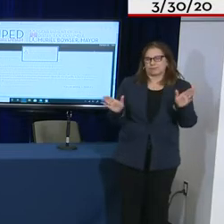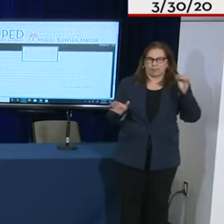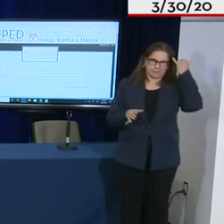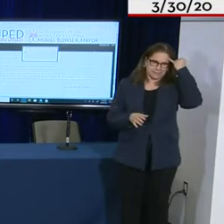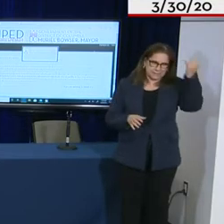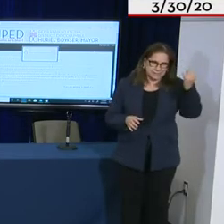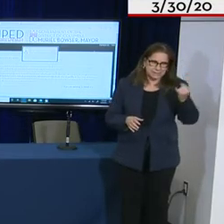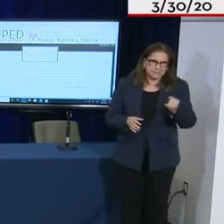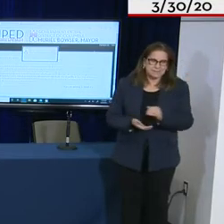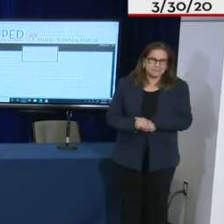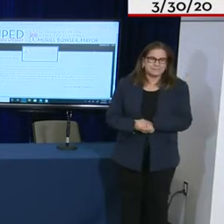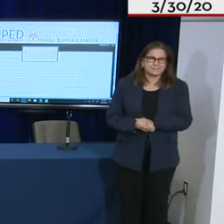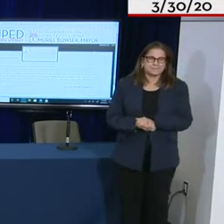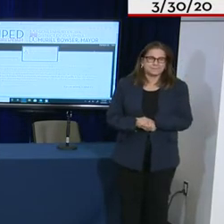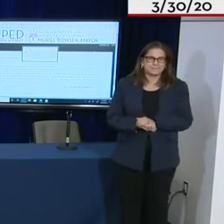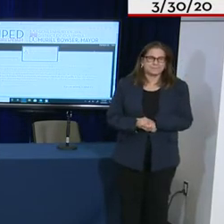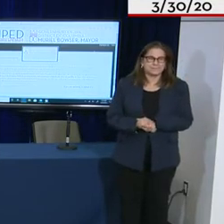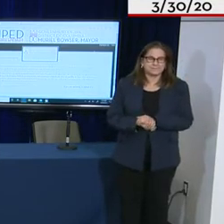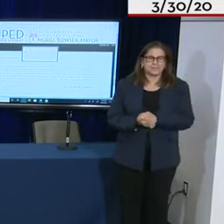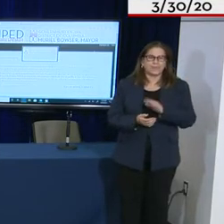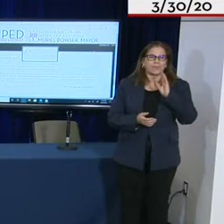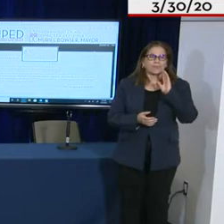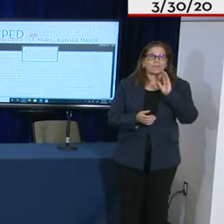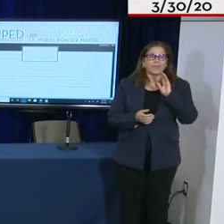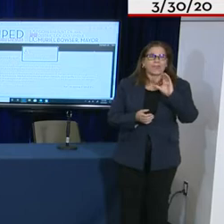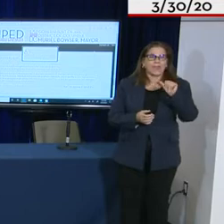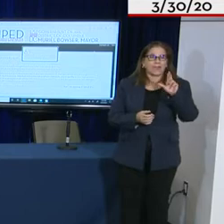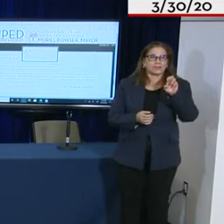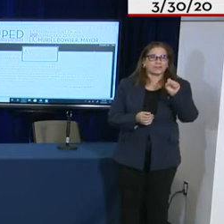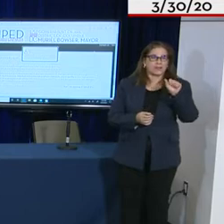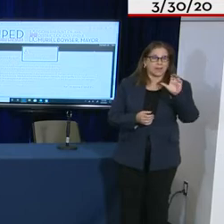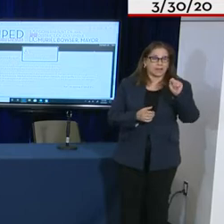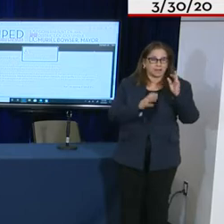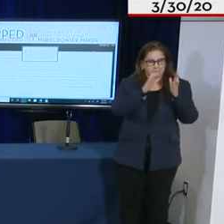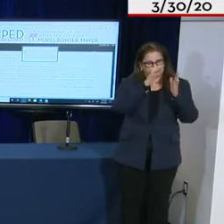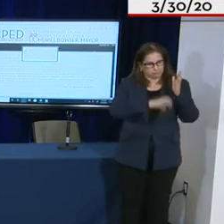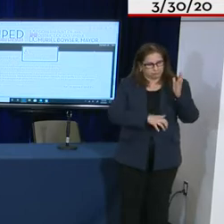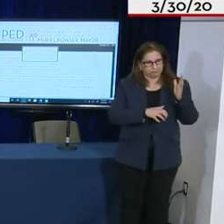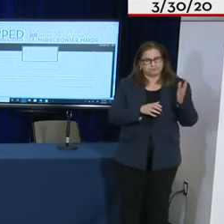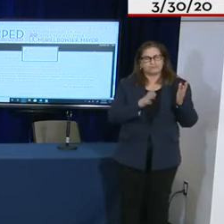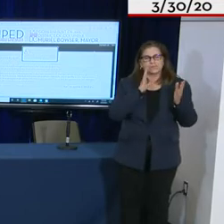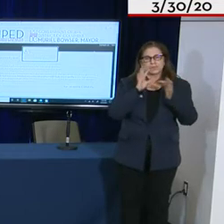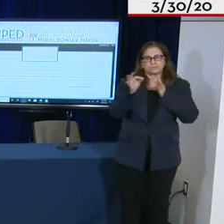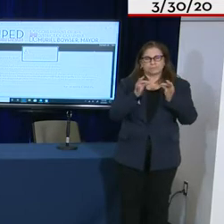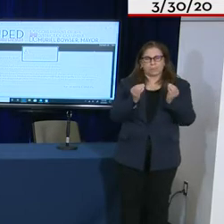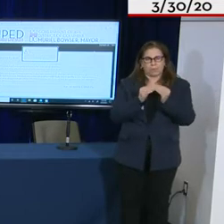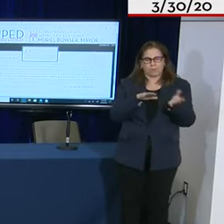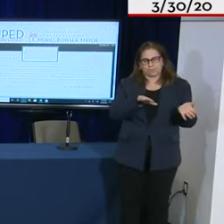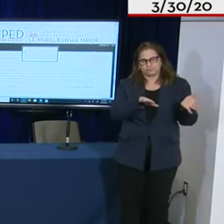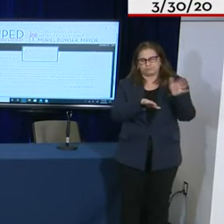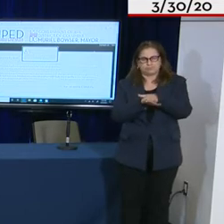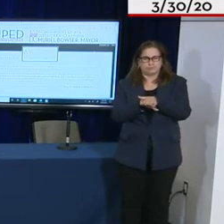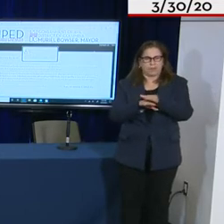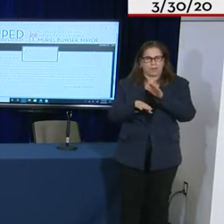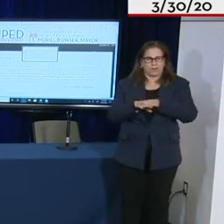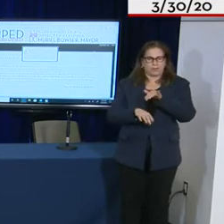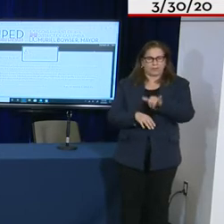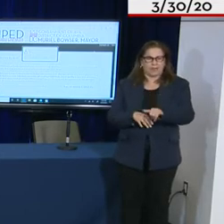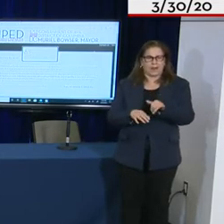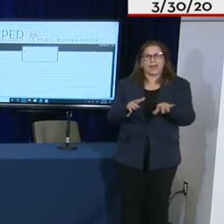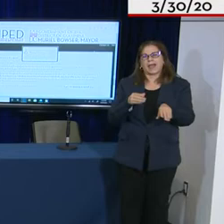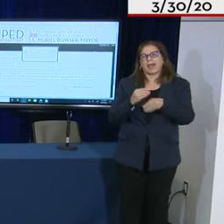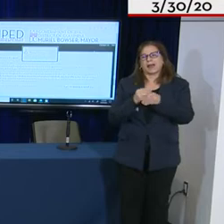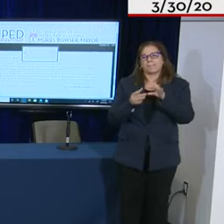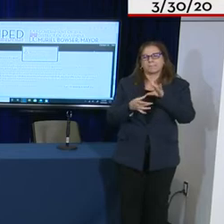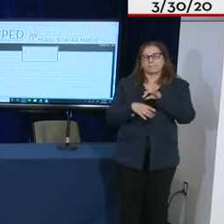then we'll call another, more meetings as we have real, tangible information to share on